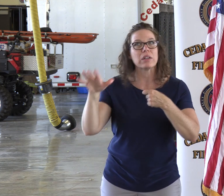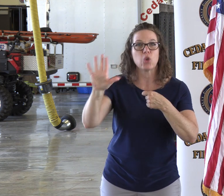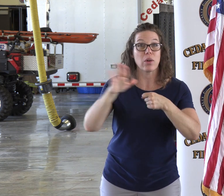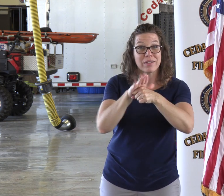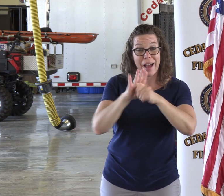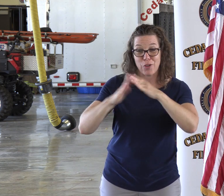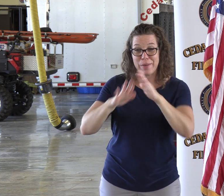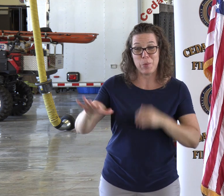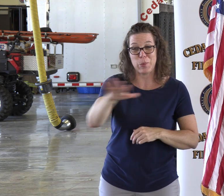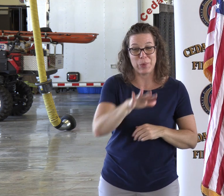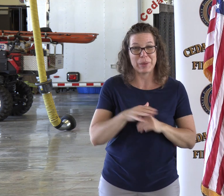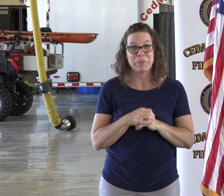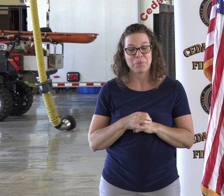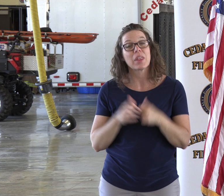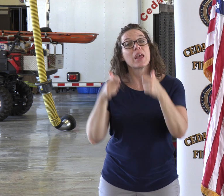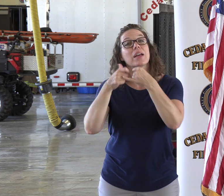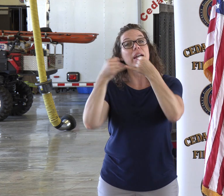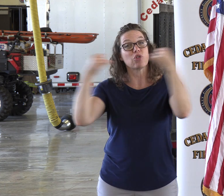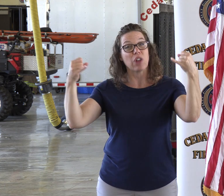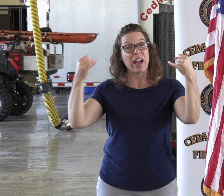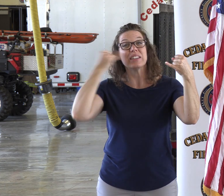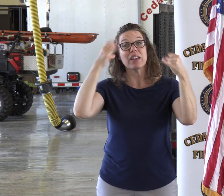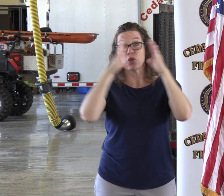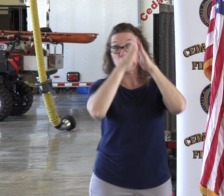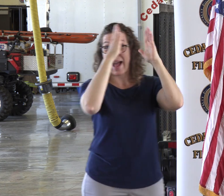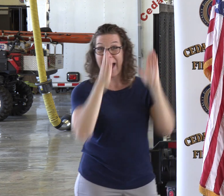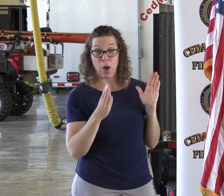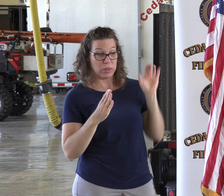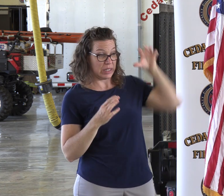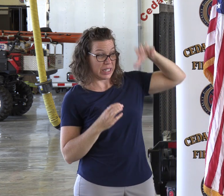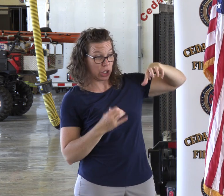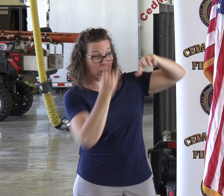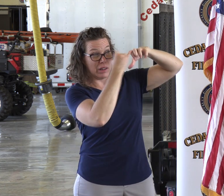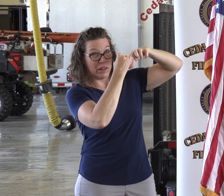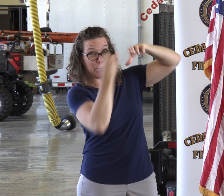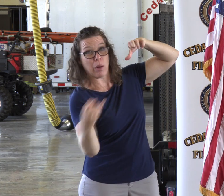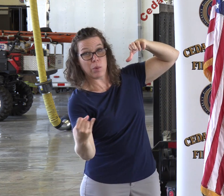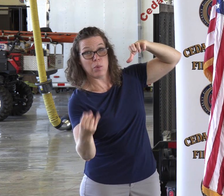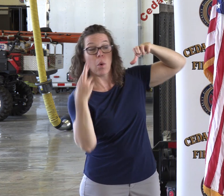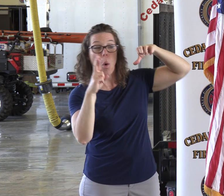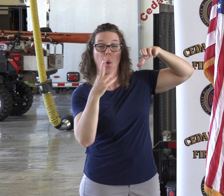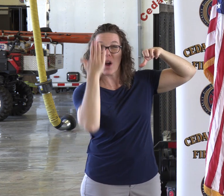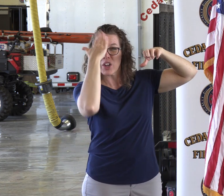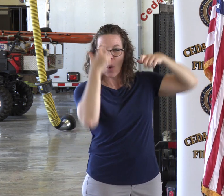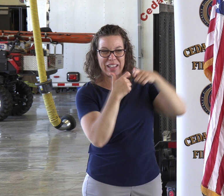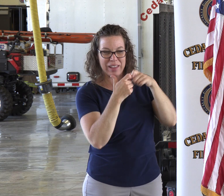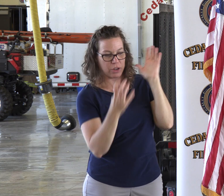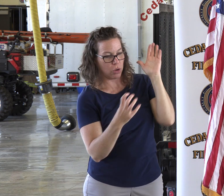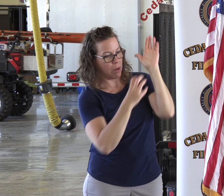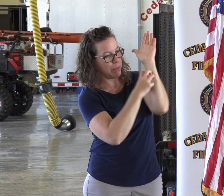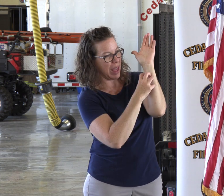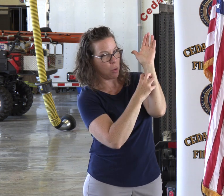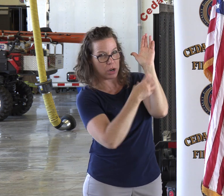neighborhood. If the electrical lines have been torn from your house or the electric meter power pole with mast that is attached to your home has